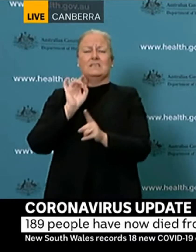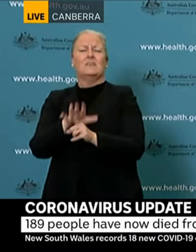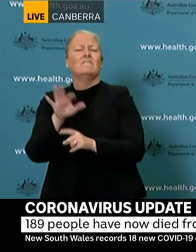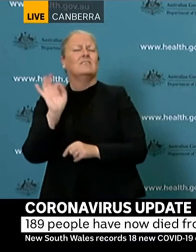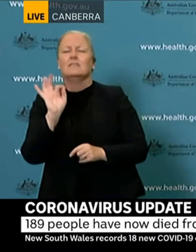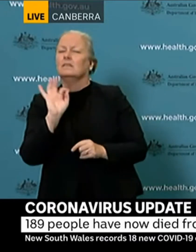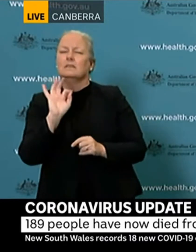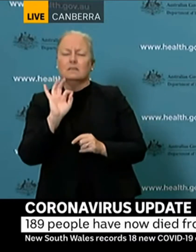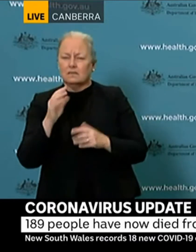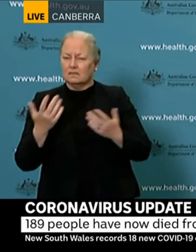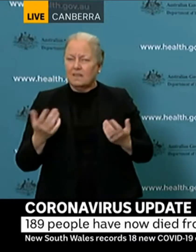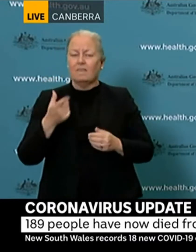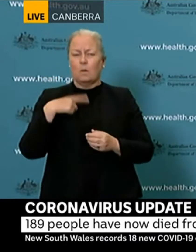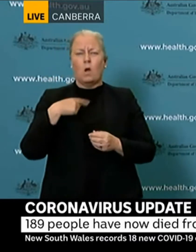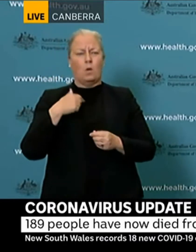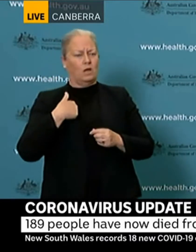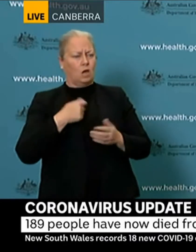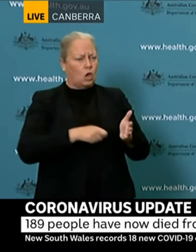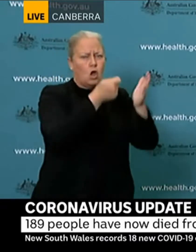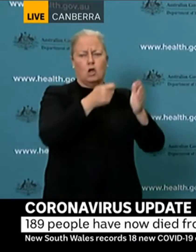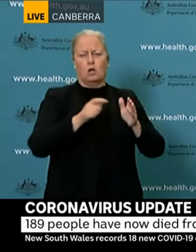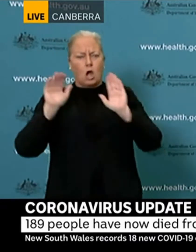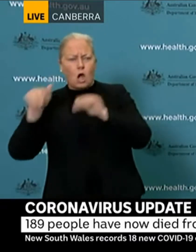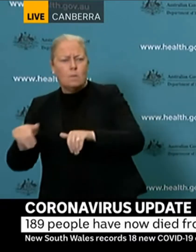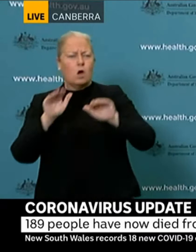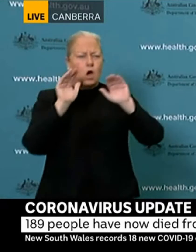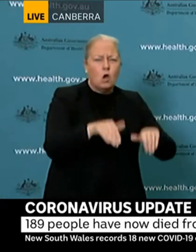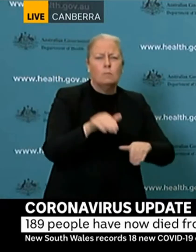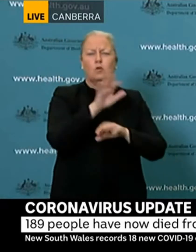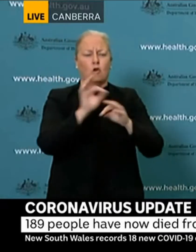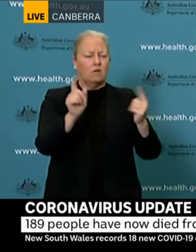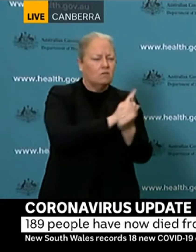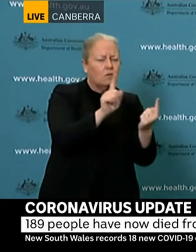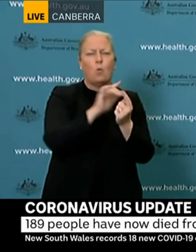place around movement restrictions, about limiting the mixing of people